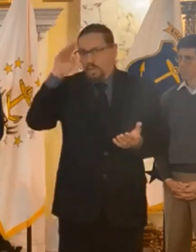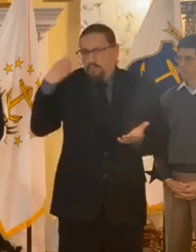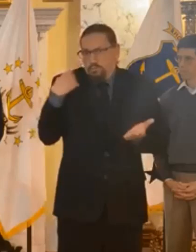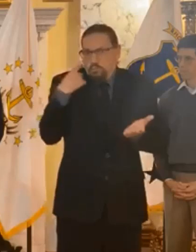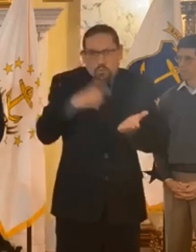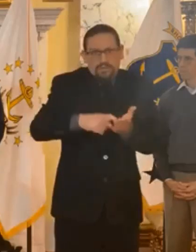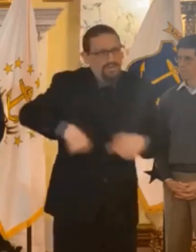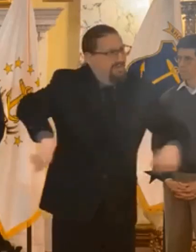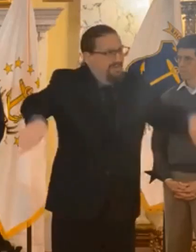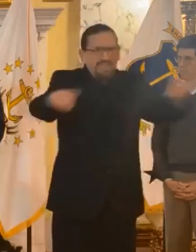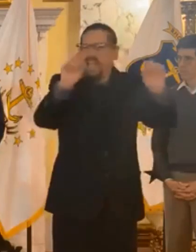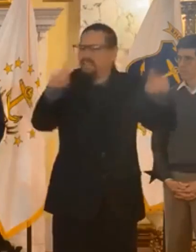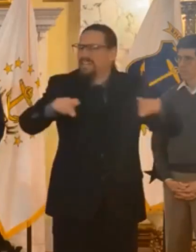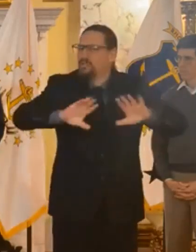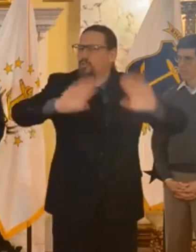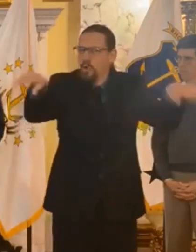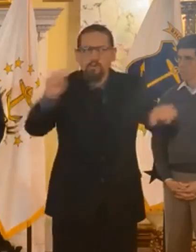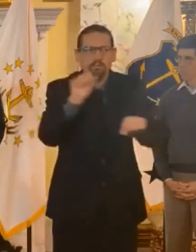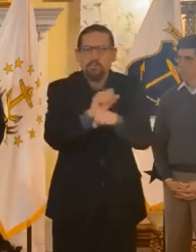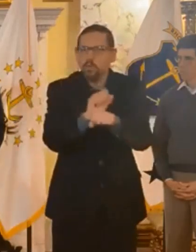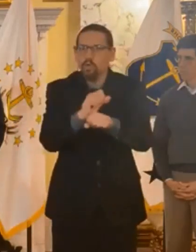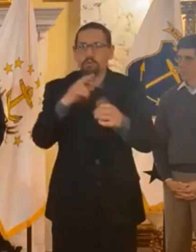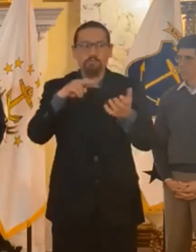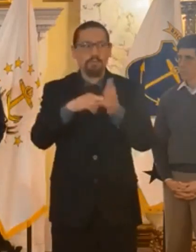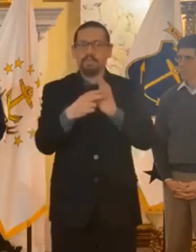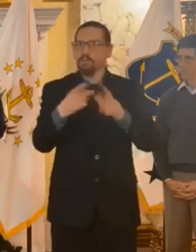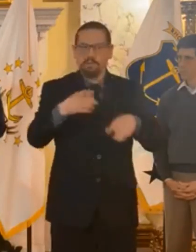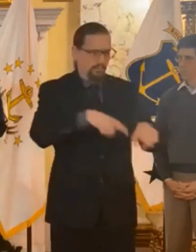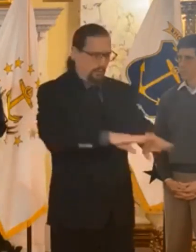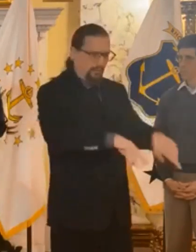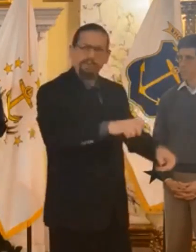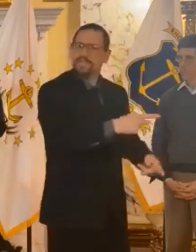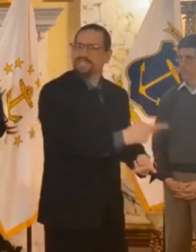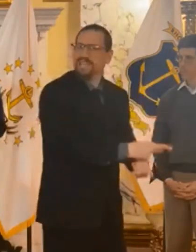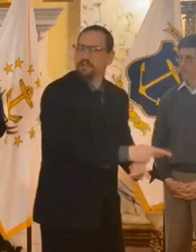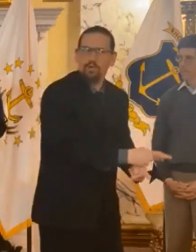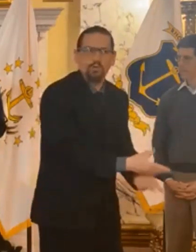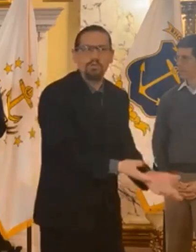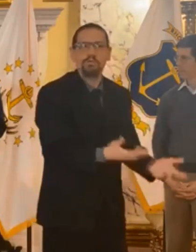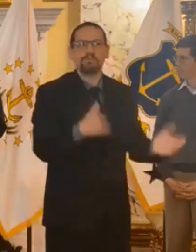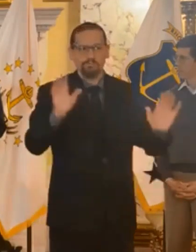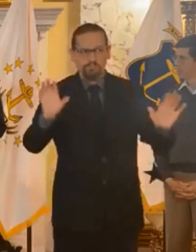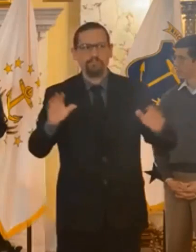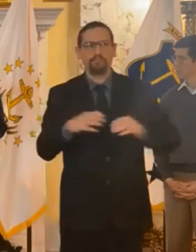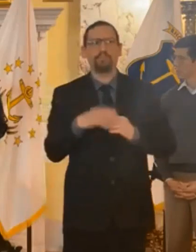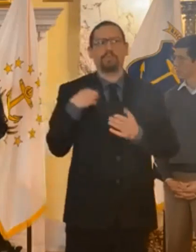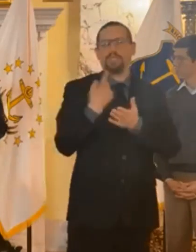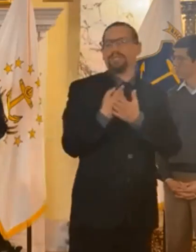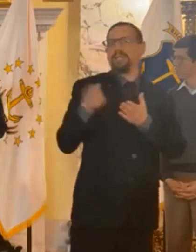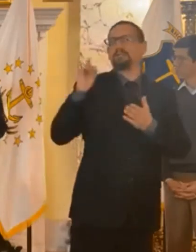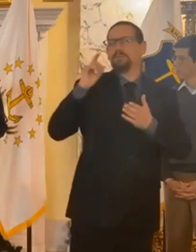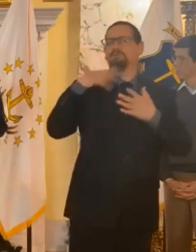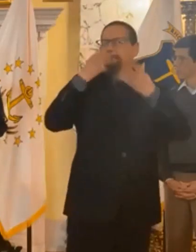cared for. I announced last week that Rhode Island has a special relationship with